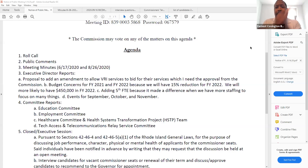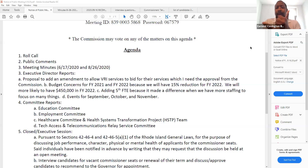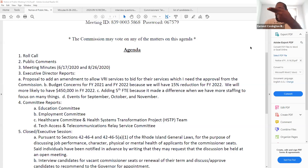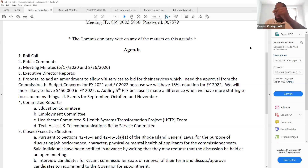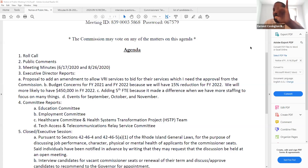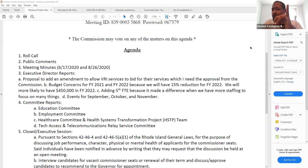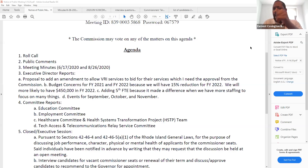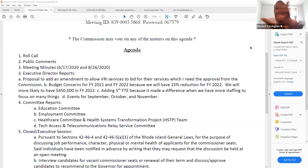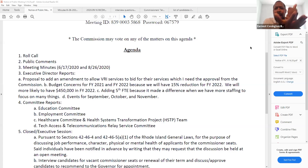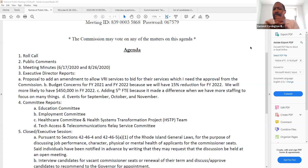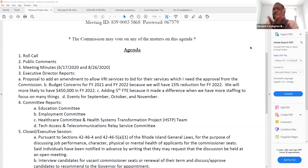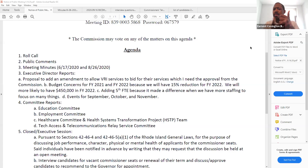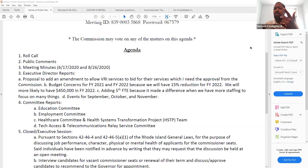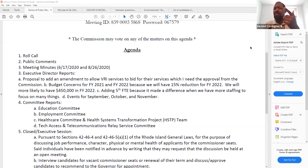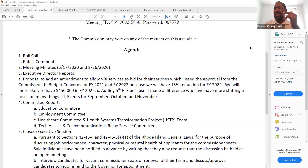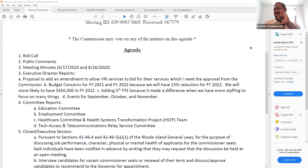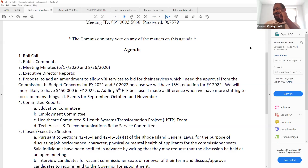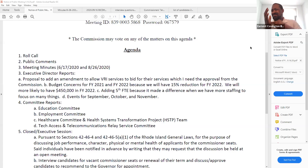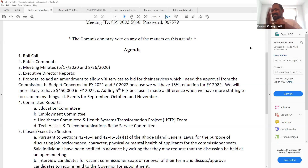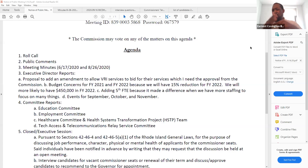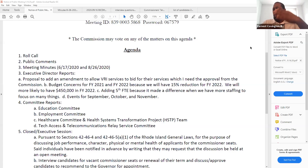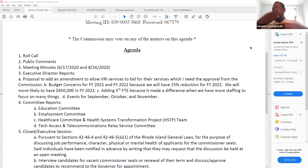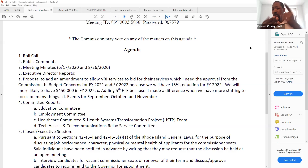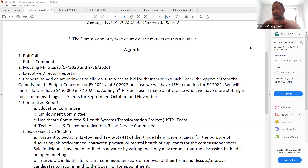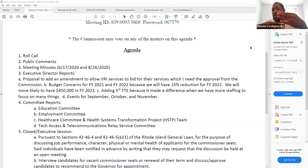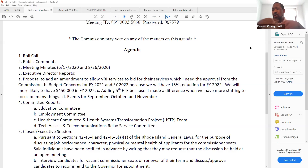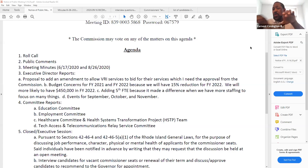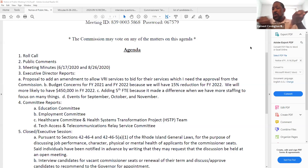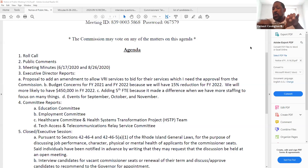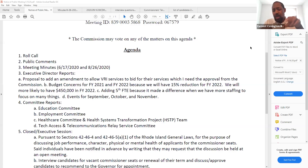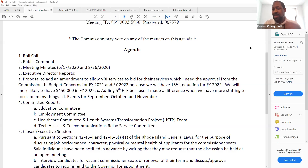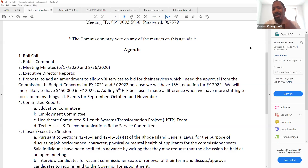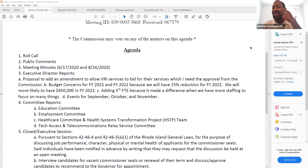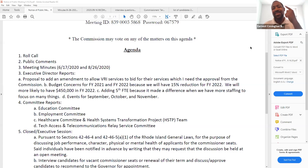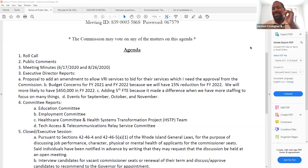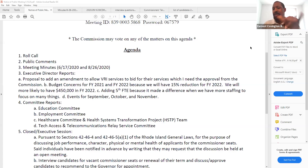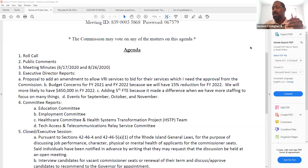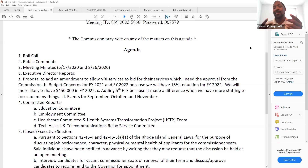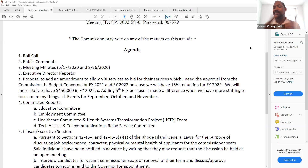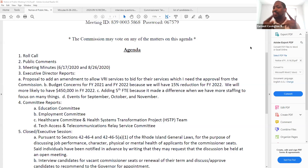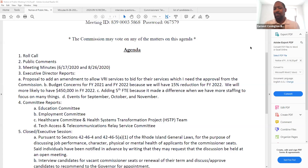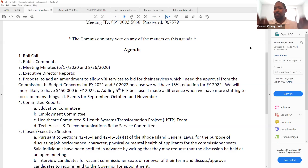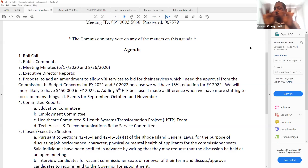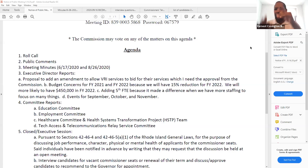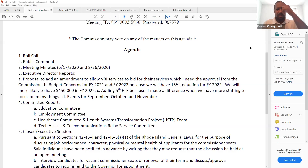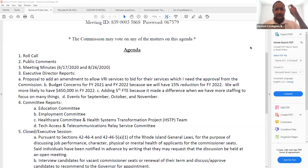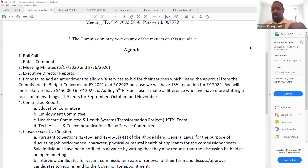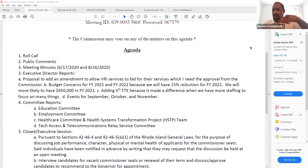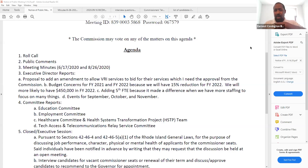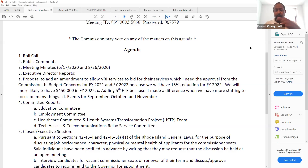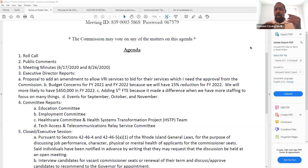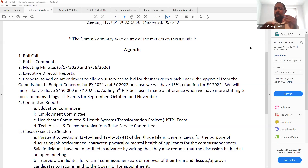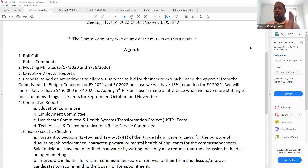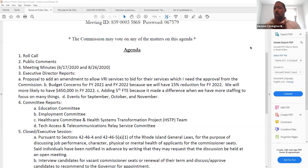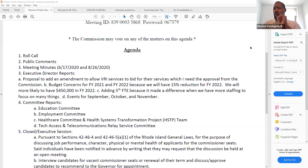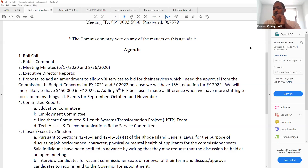floater for some situations, like if Pam or Holly need extra help. For examples, Bethany, the kinds of things she's doing, it's